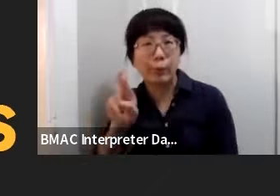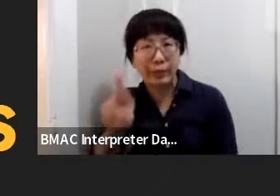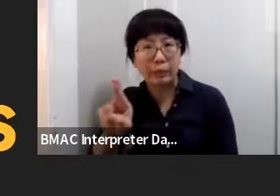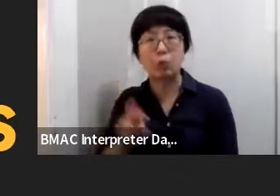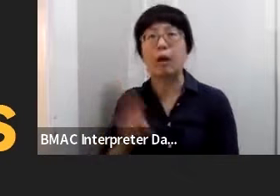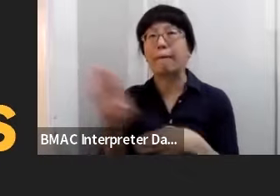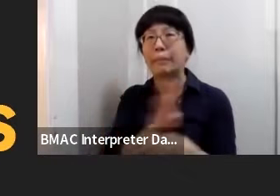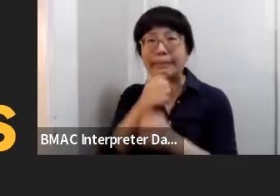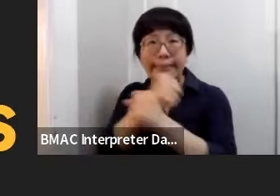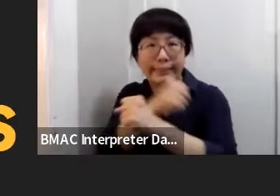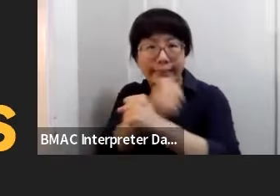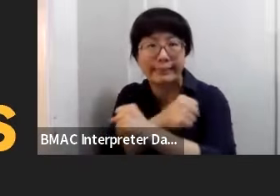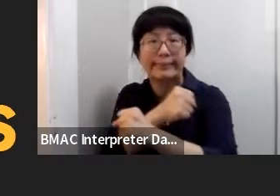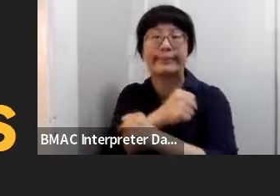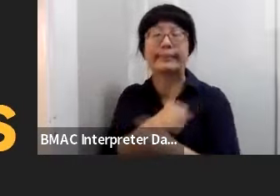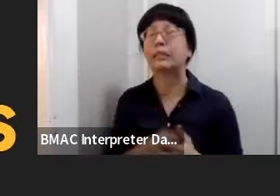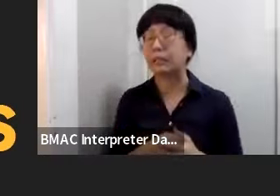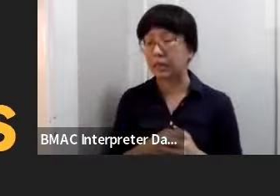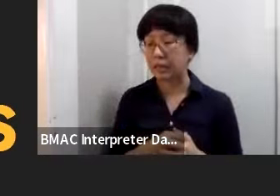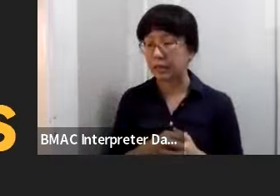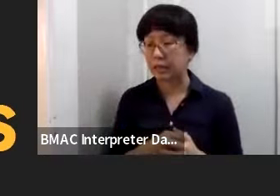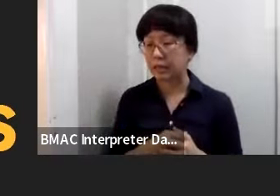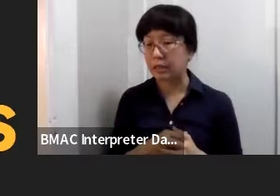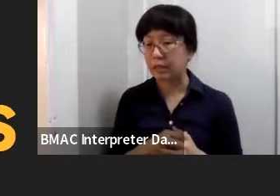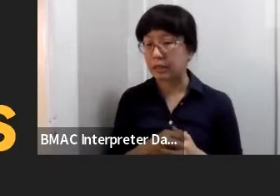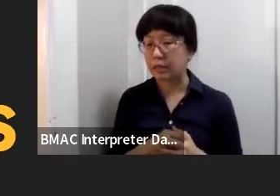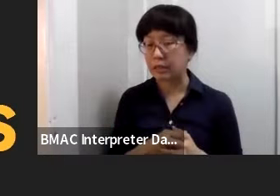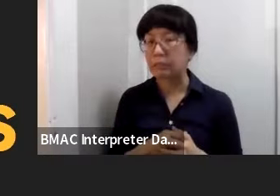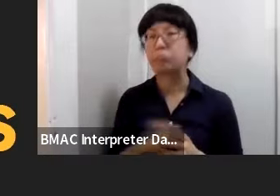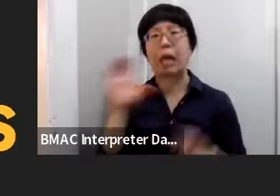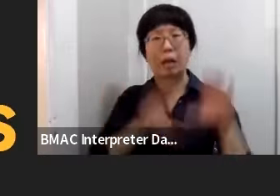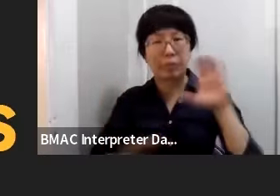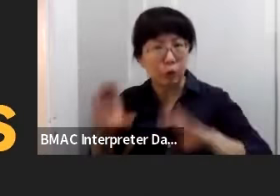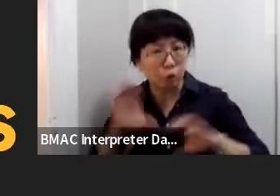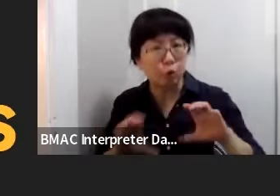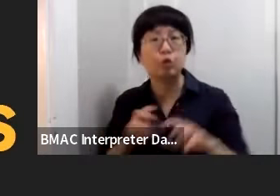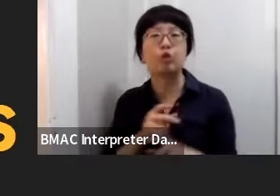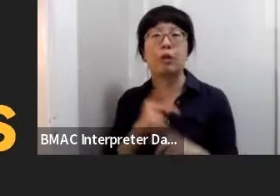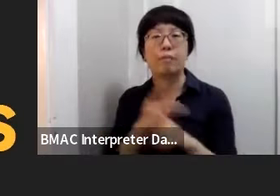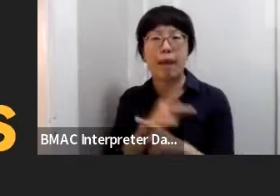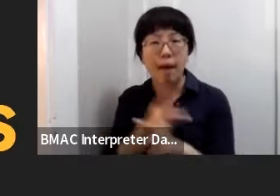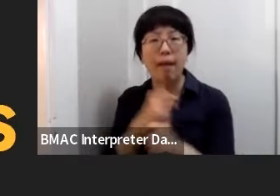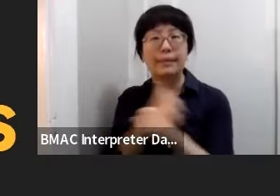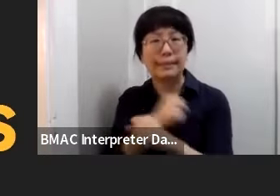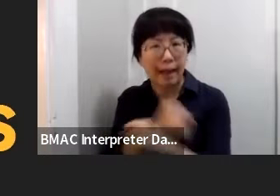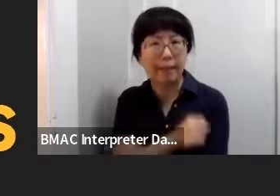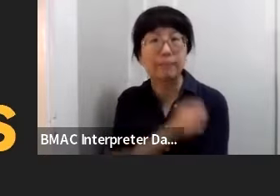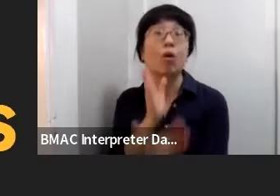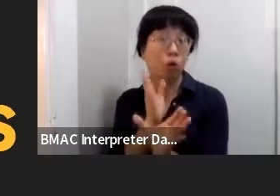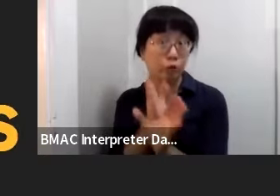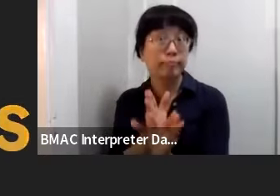business statistics. We're in a few chemistry courses, math and stats, and psychology.